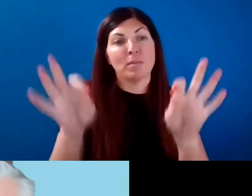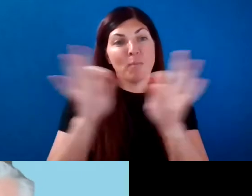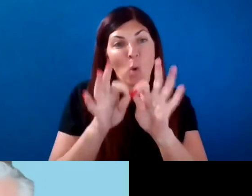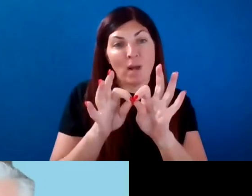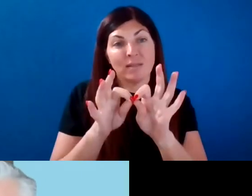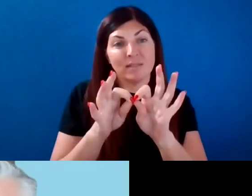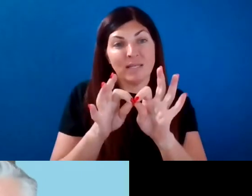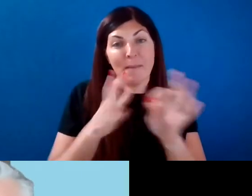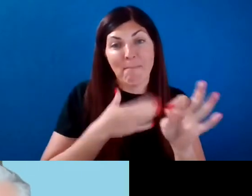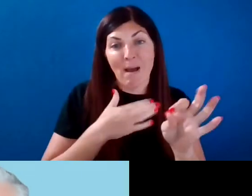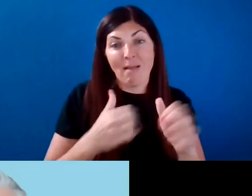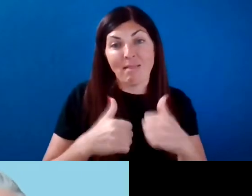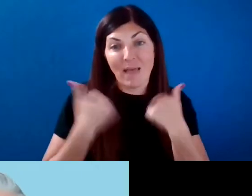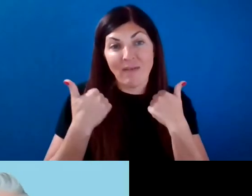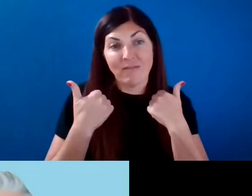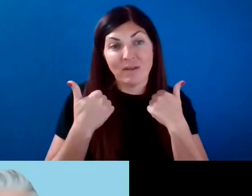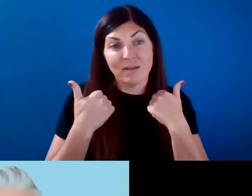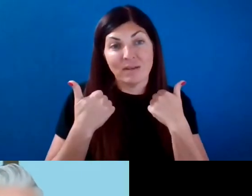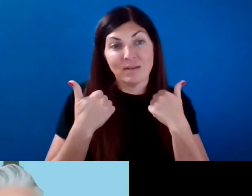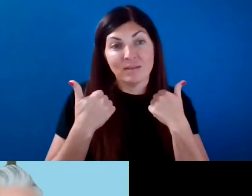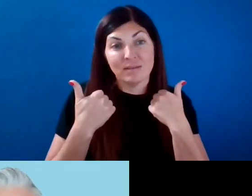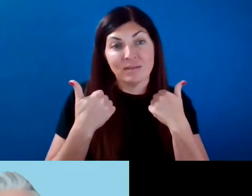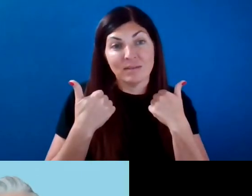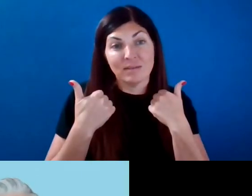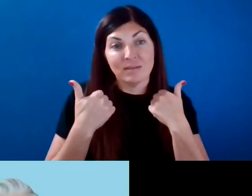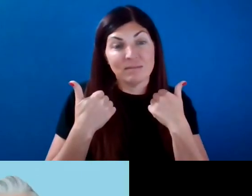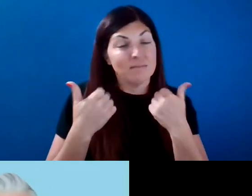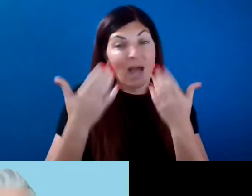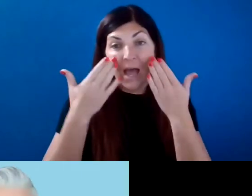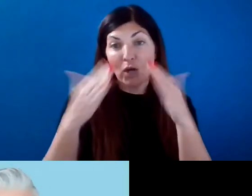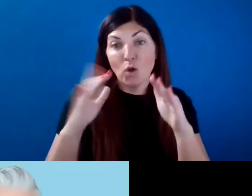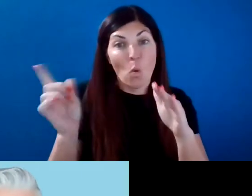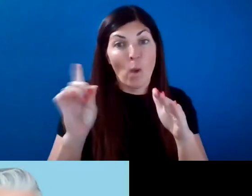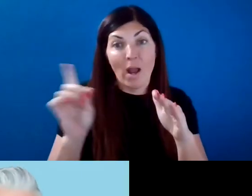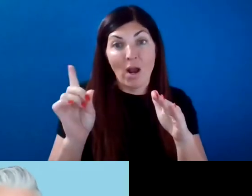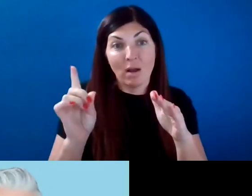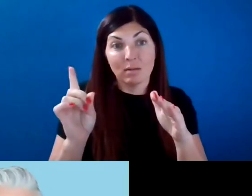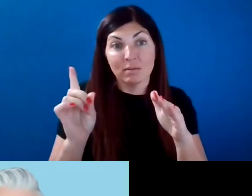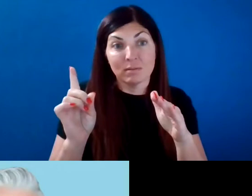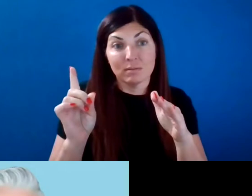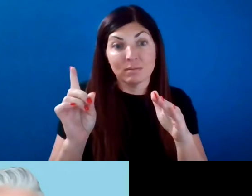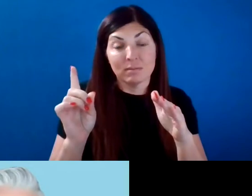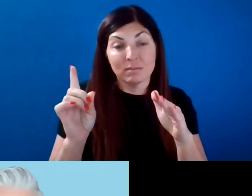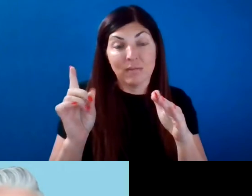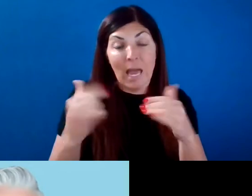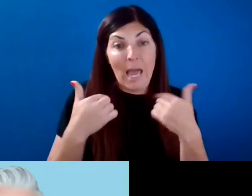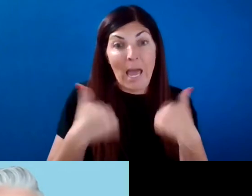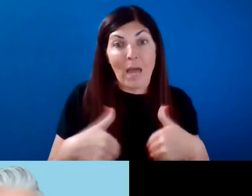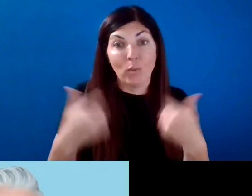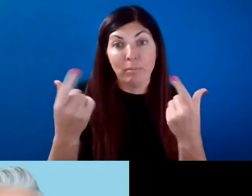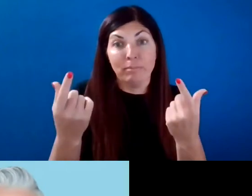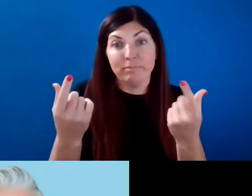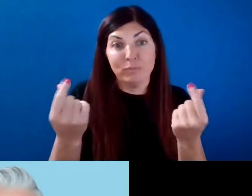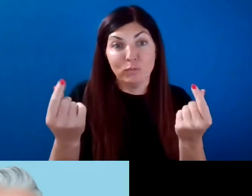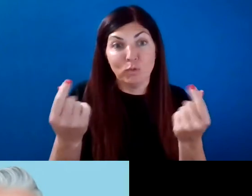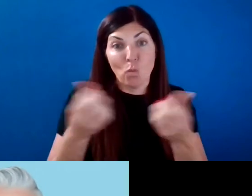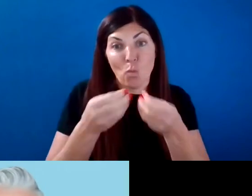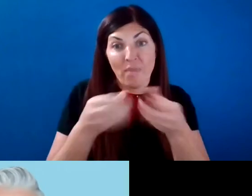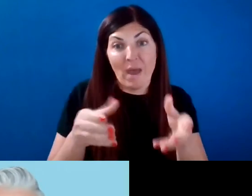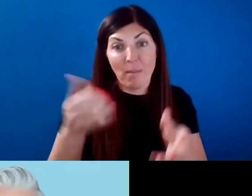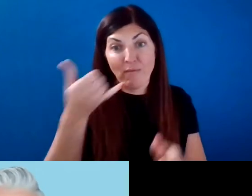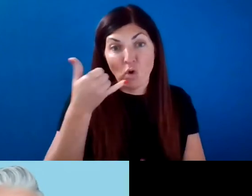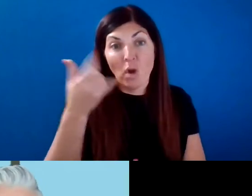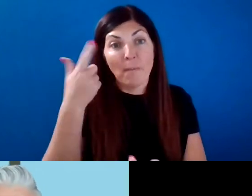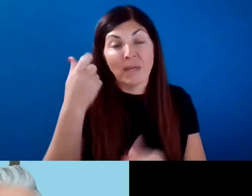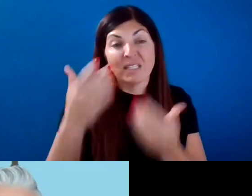I don't actually have any idea where I'd be without it, genuinely. Like, that's not an over exaggeration, because I run